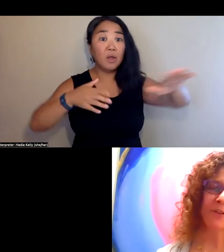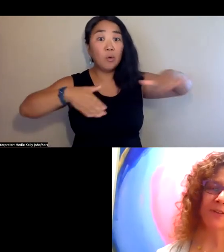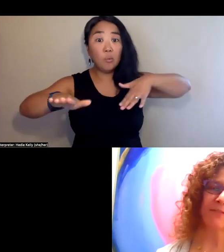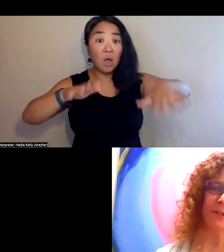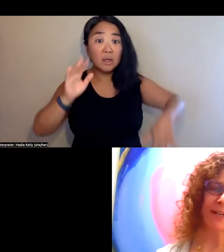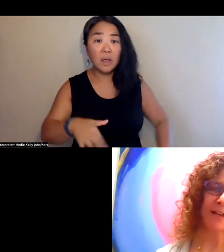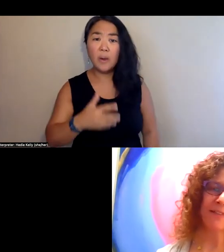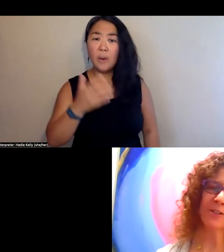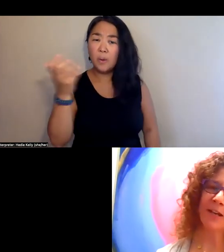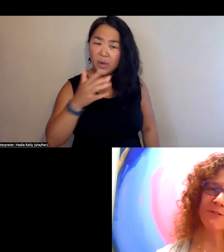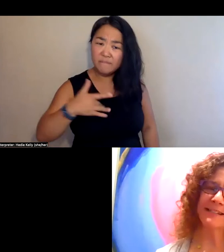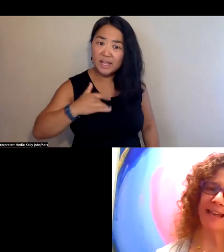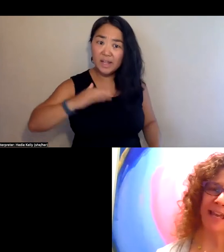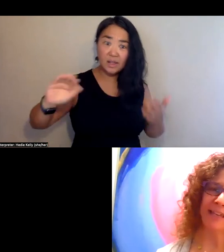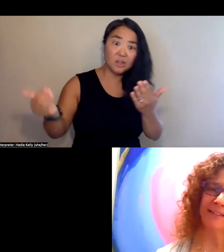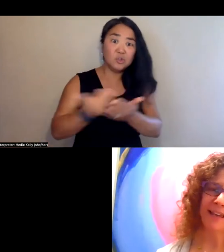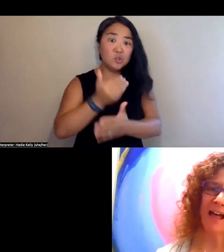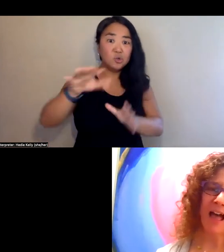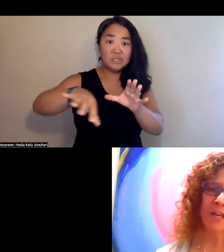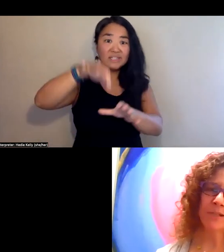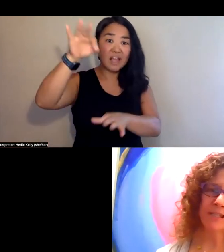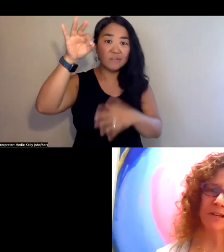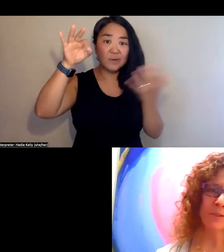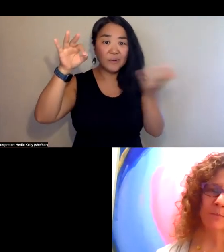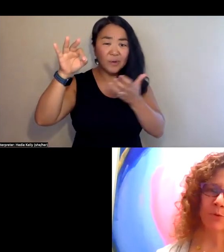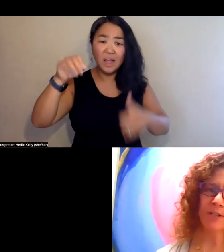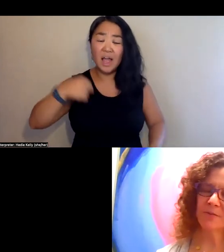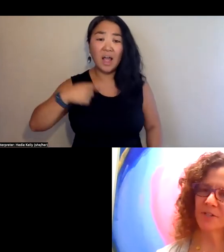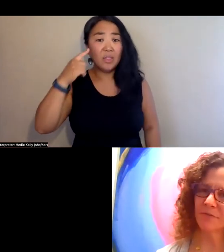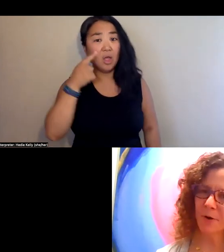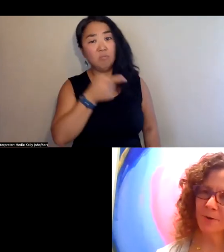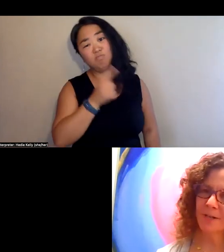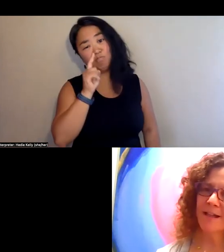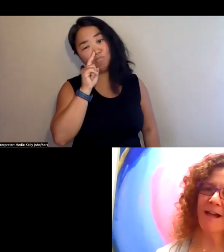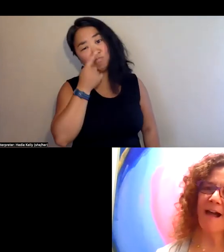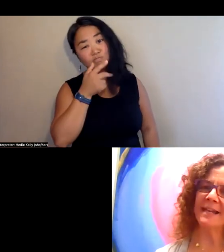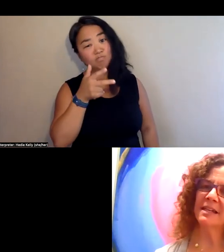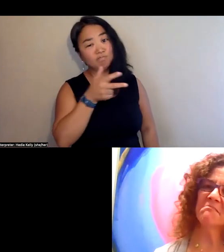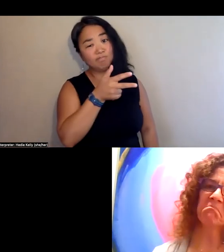whole new discovery. And that's all I want to say is I always thought it was a boring stretch of road.